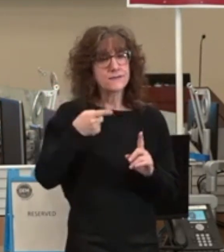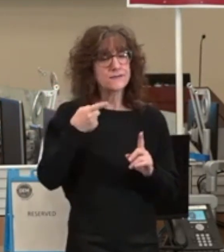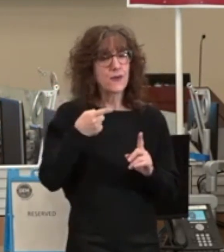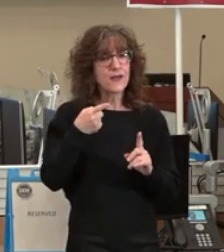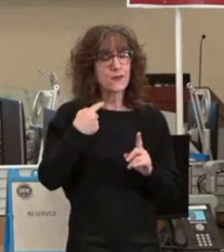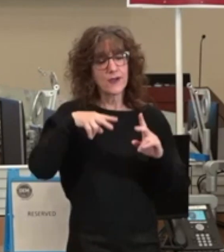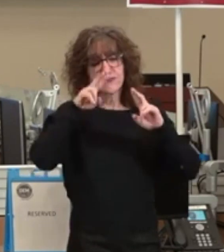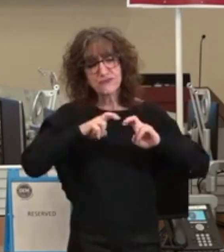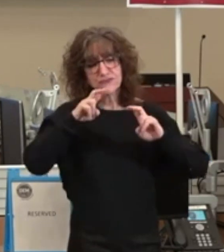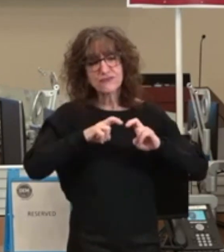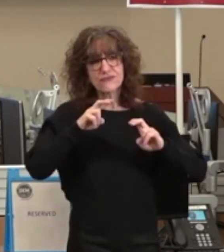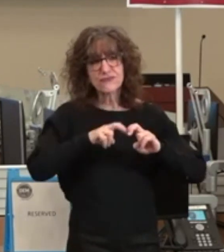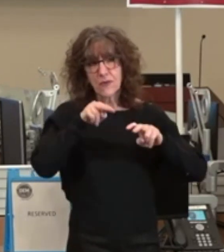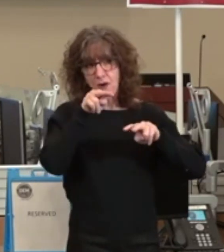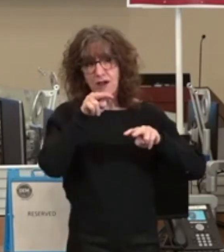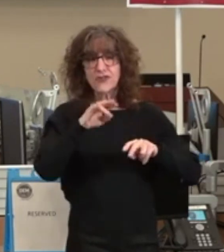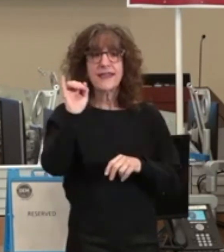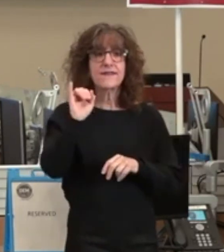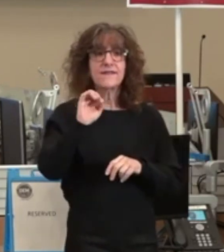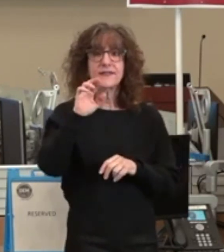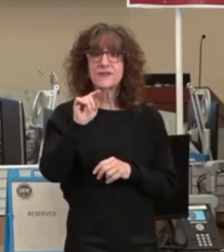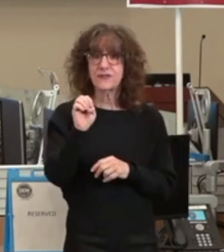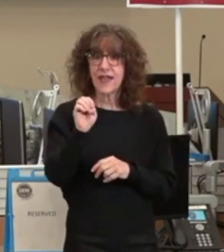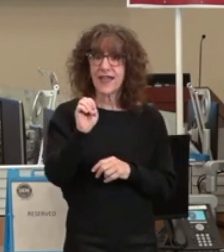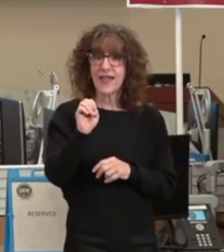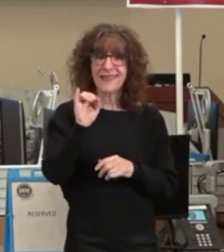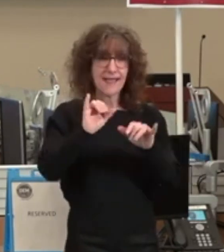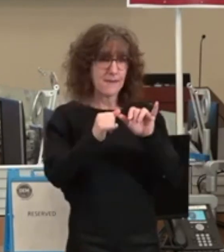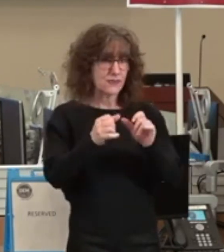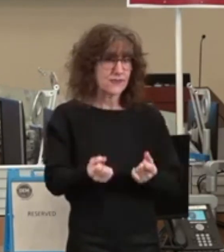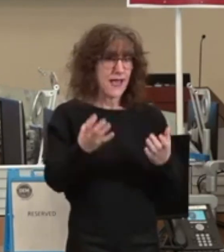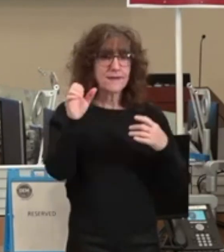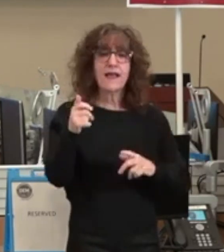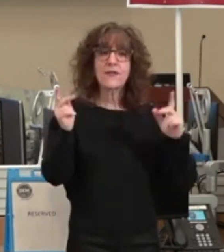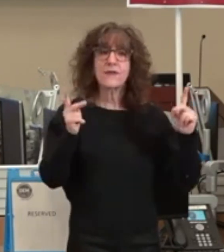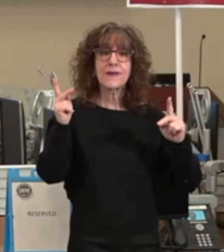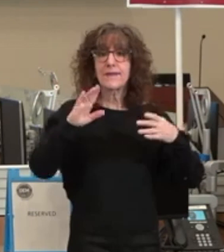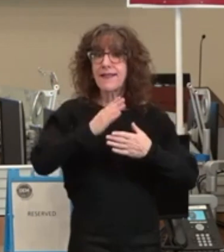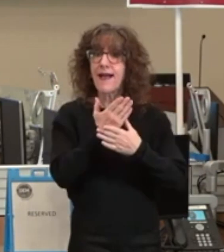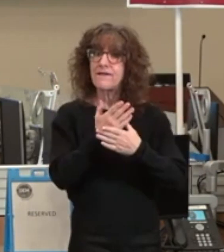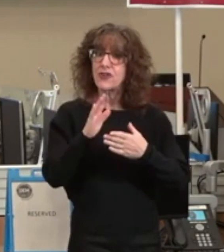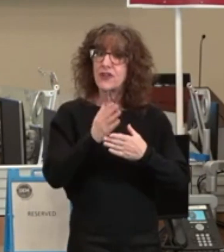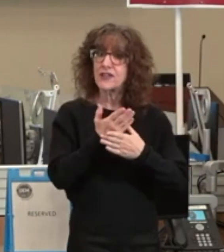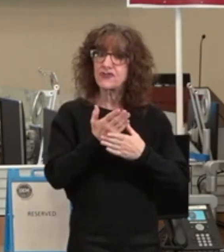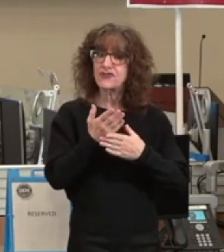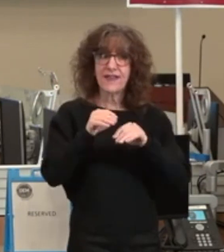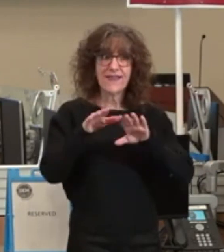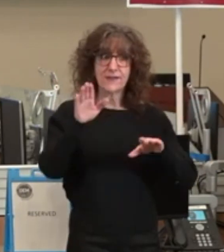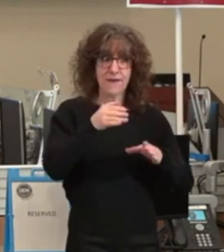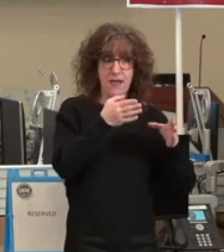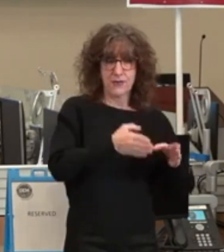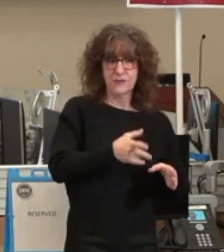examine carefully watch is our infection rate. That measures how many other people, on average, are infected